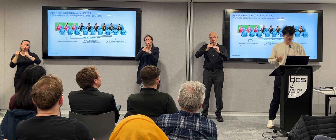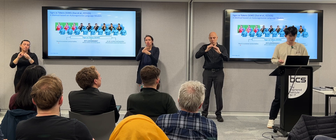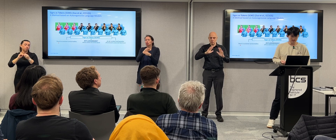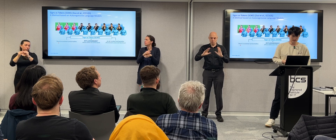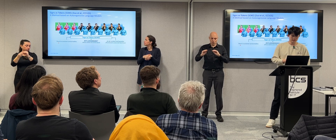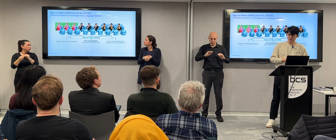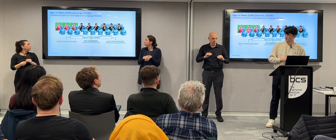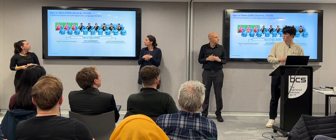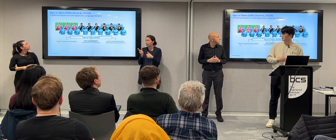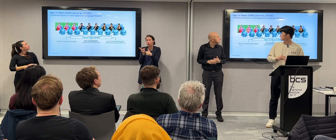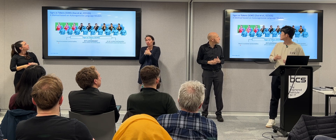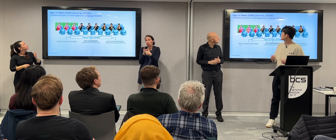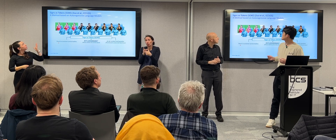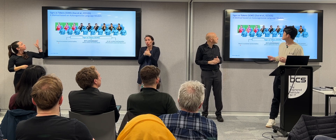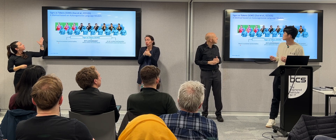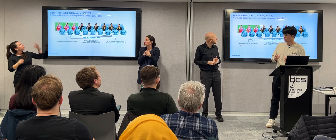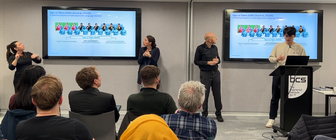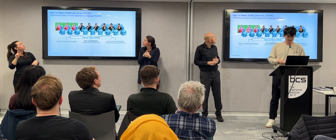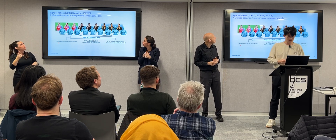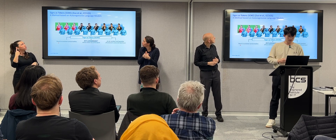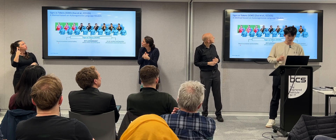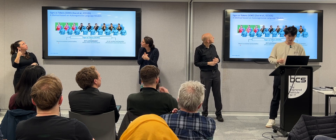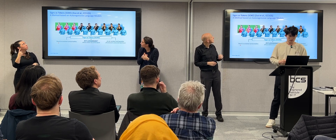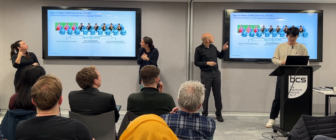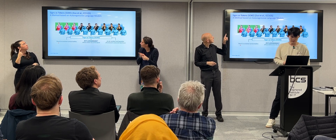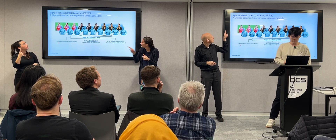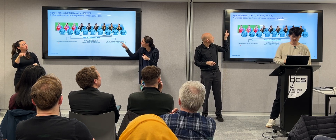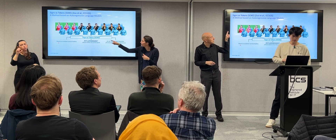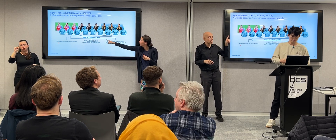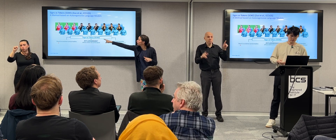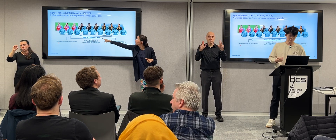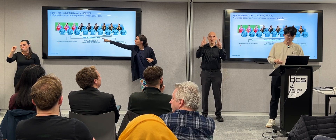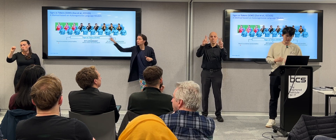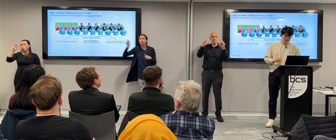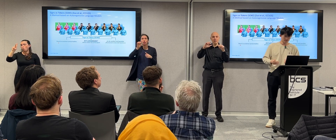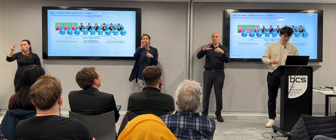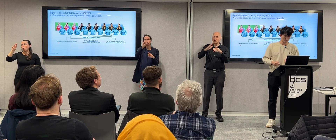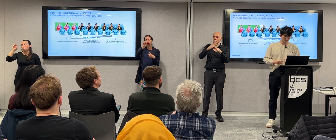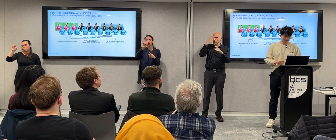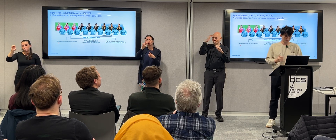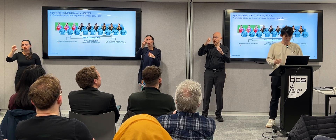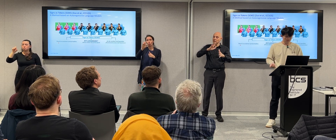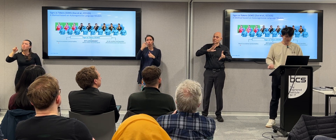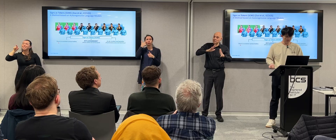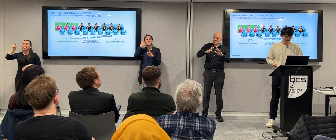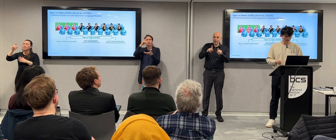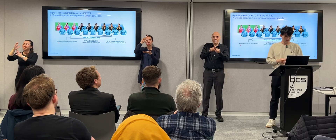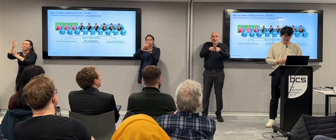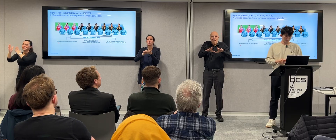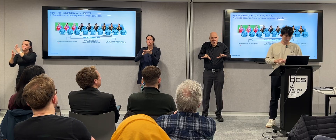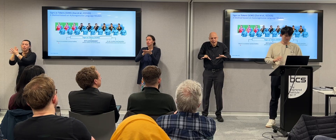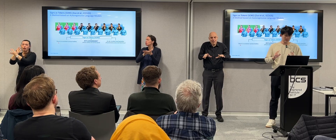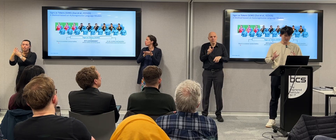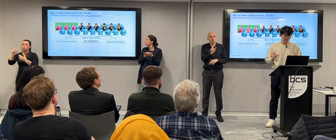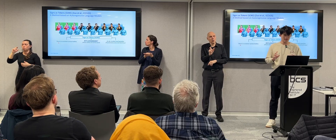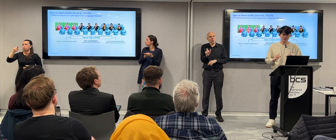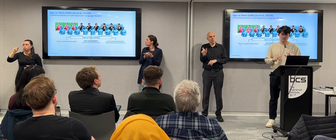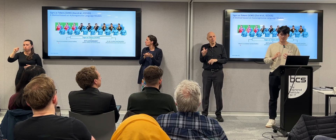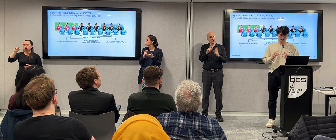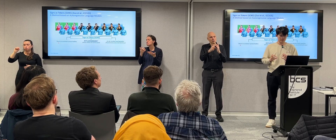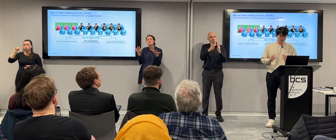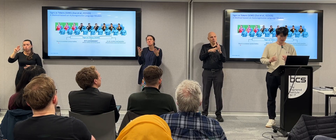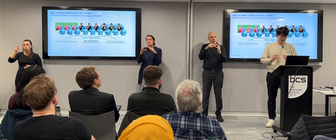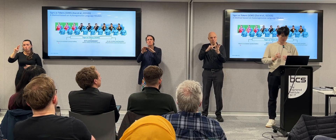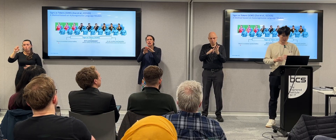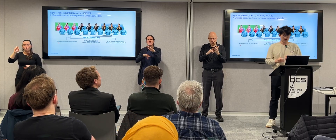The first one is Sense as Tokens Soak, which has been published in this year's SCCV. Basically, it's